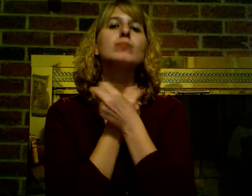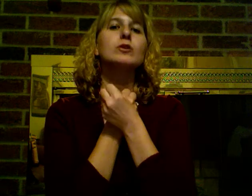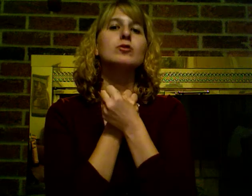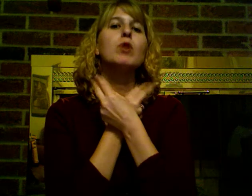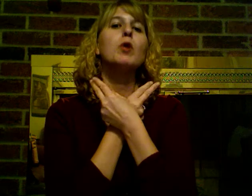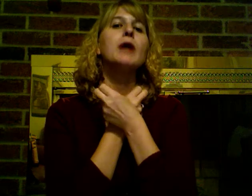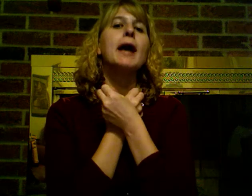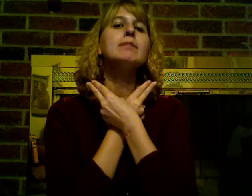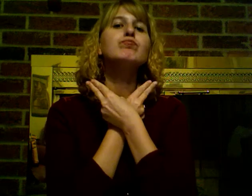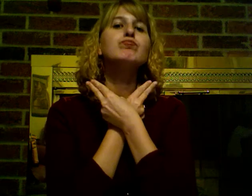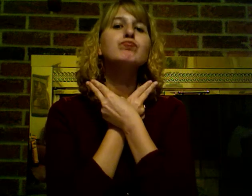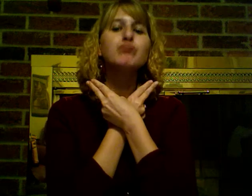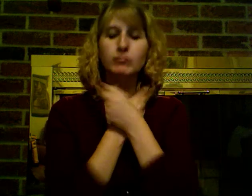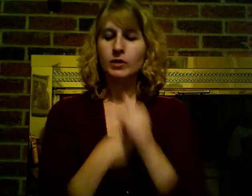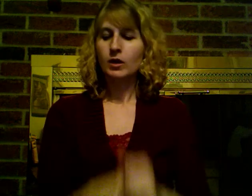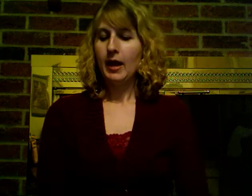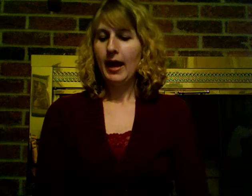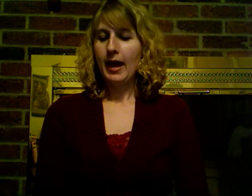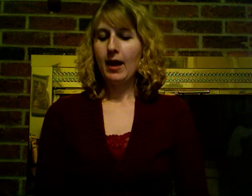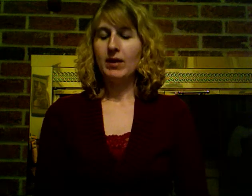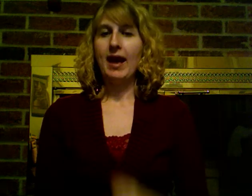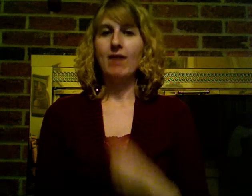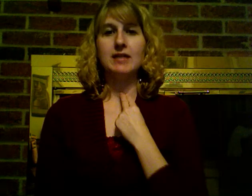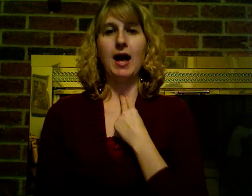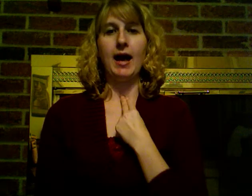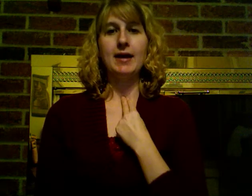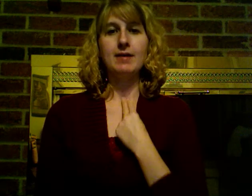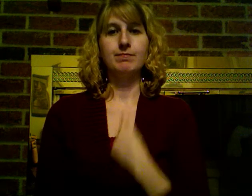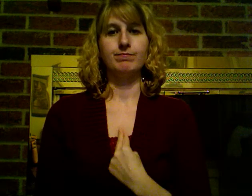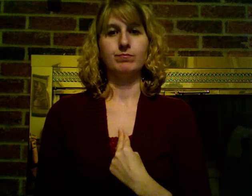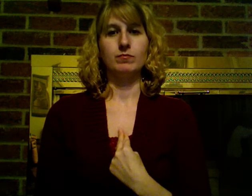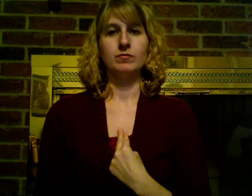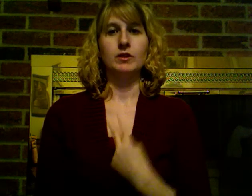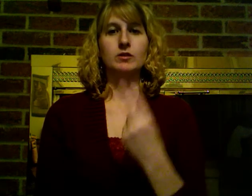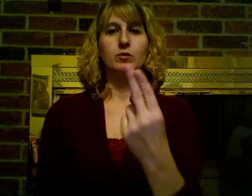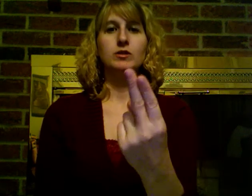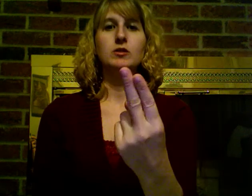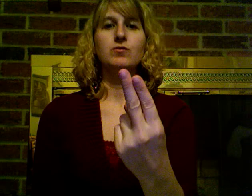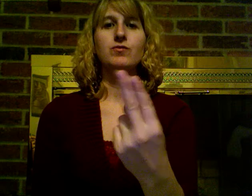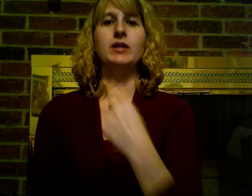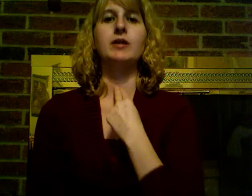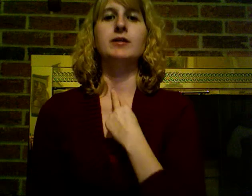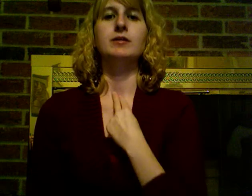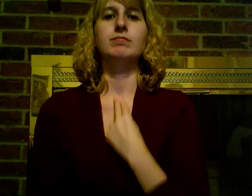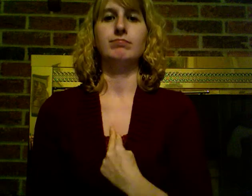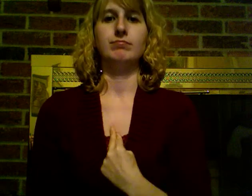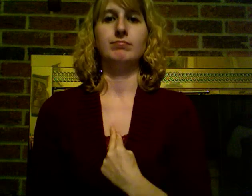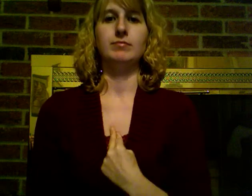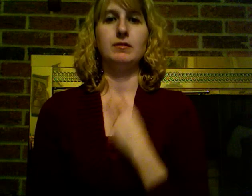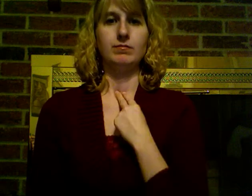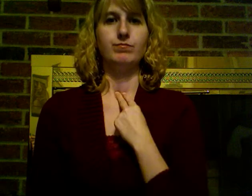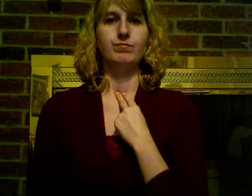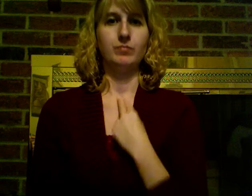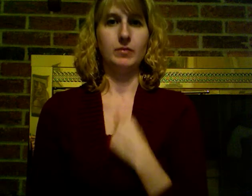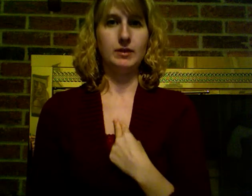So bow tie. And we have a tie. So it's the two fingers,